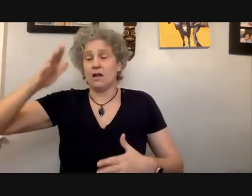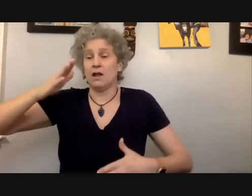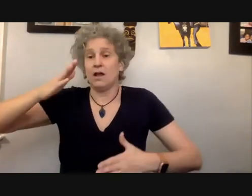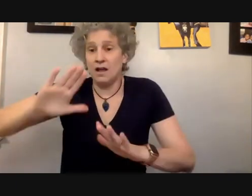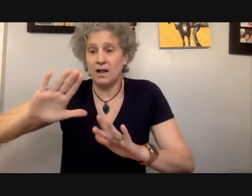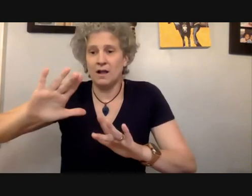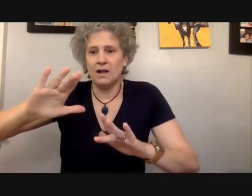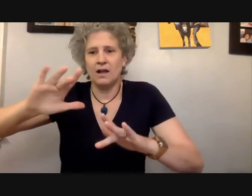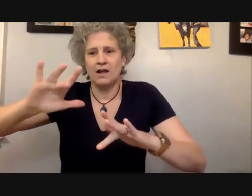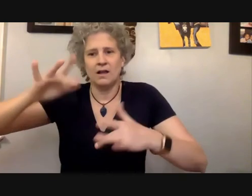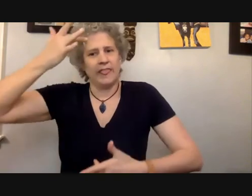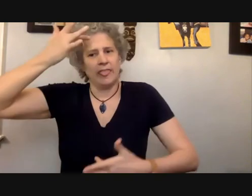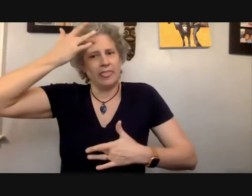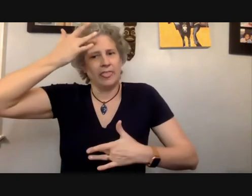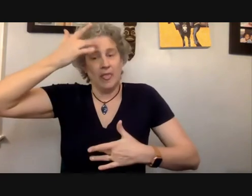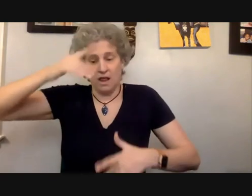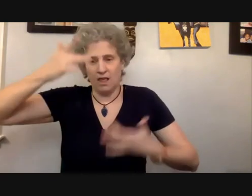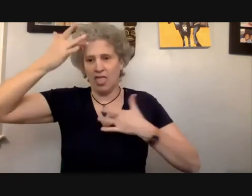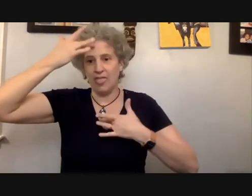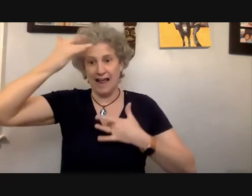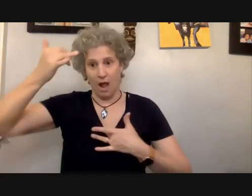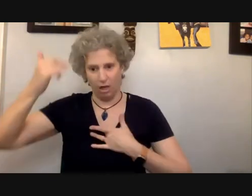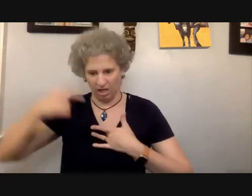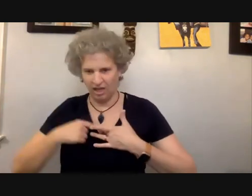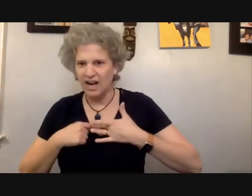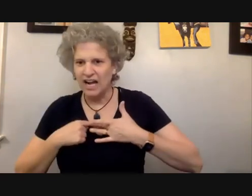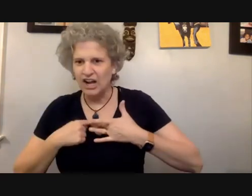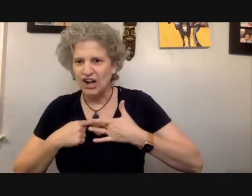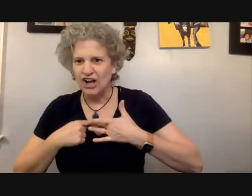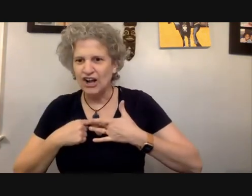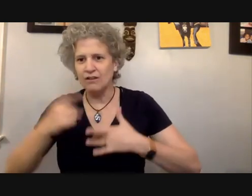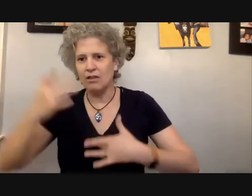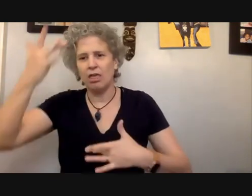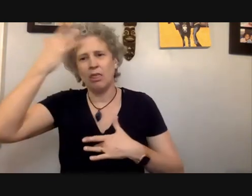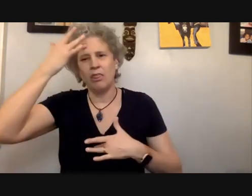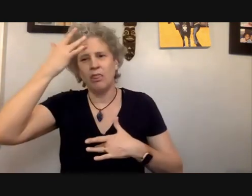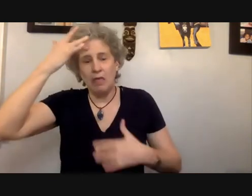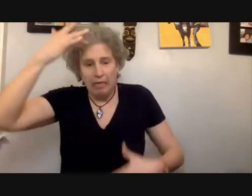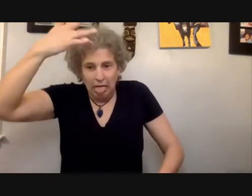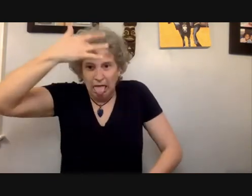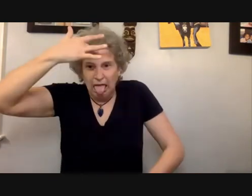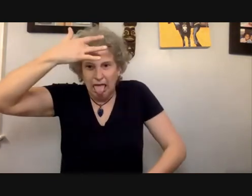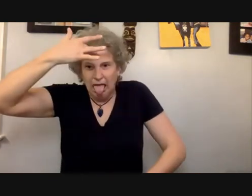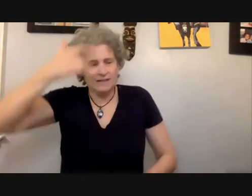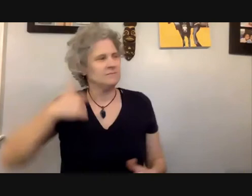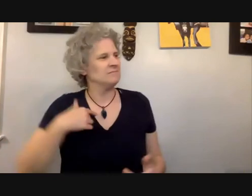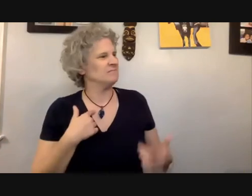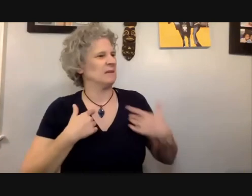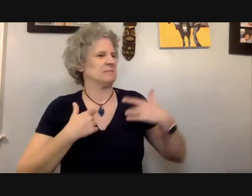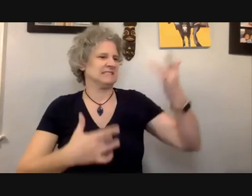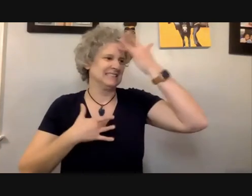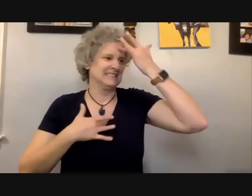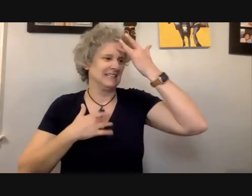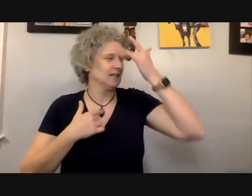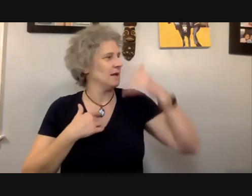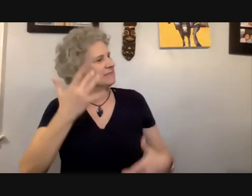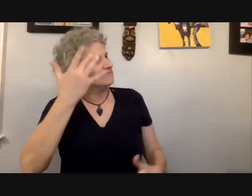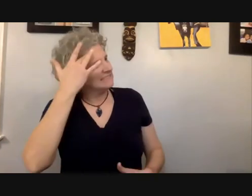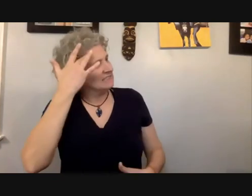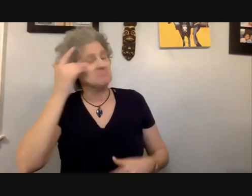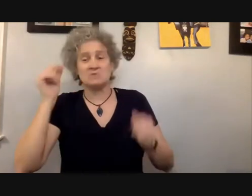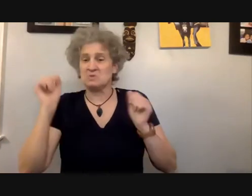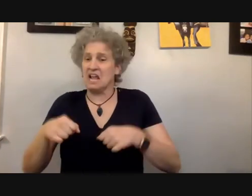And that's just a little bit too much in terms of physical contact with the body. So over time, it just became the middle finger that makes physical contact with the